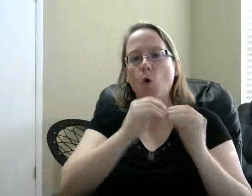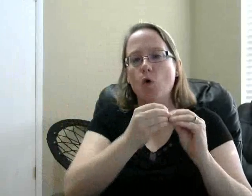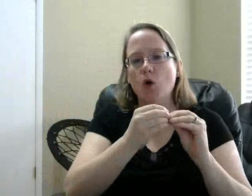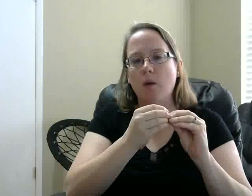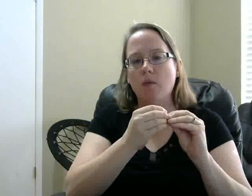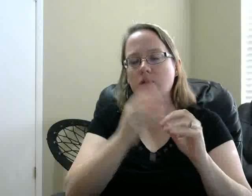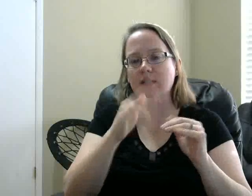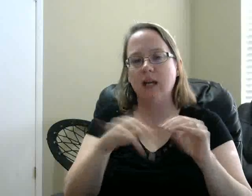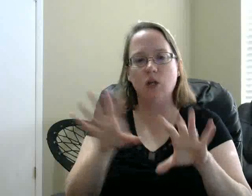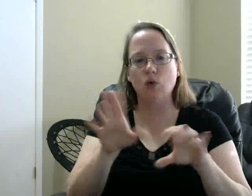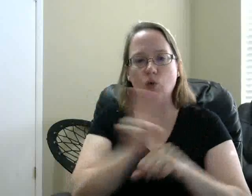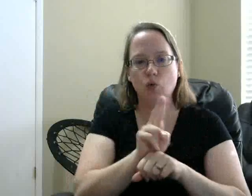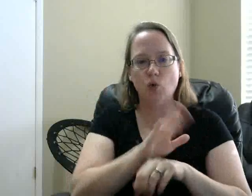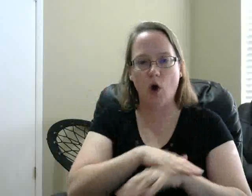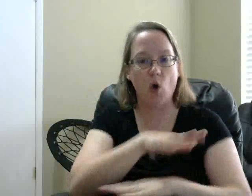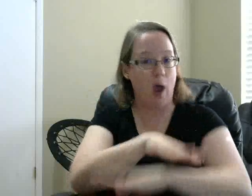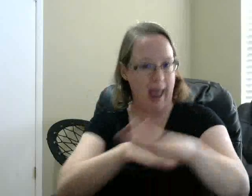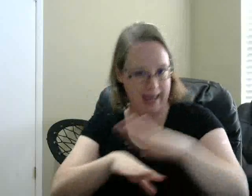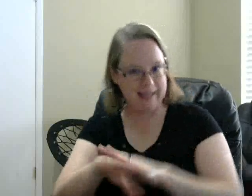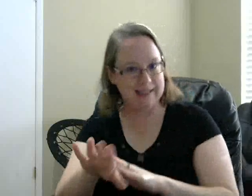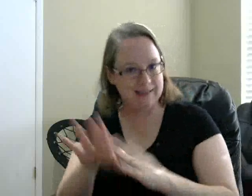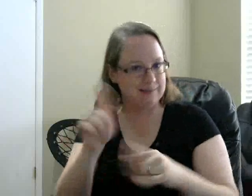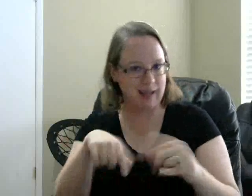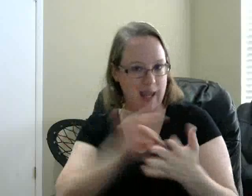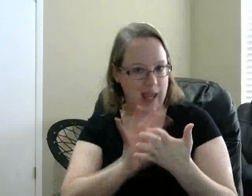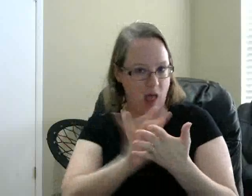your fingers. So let's get started with this problem.